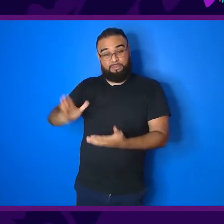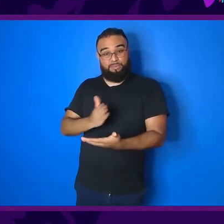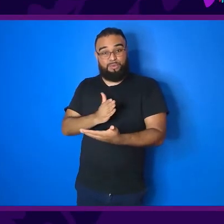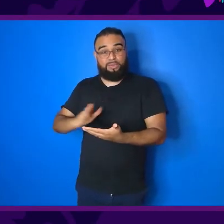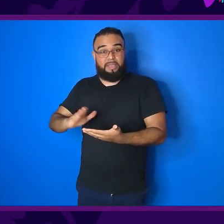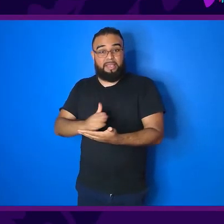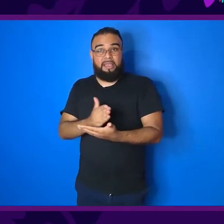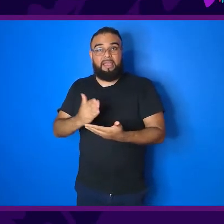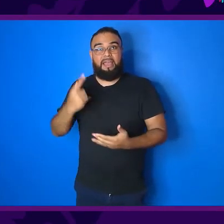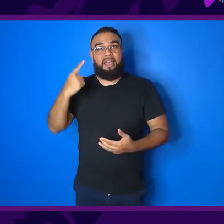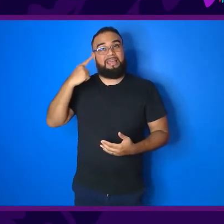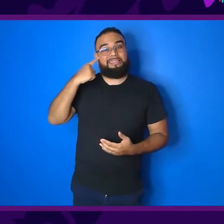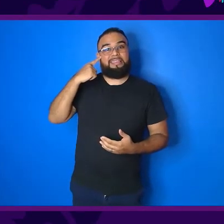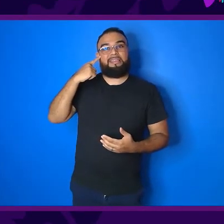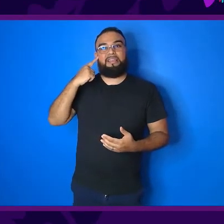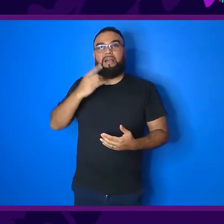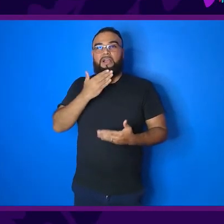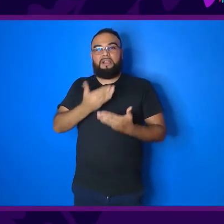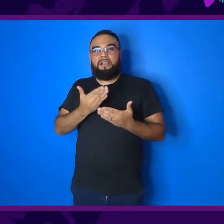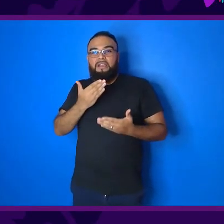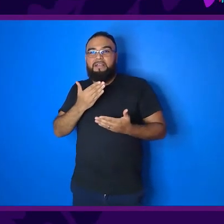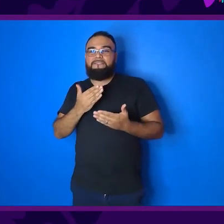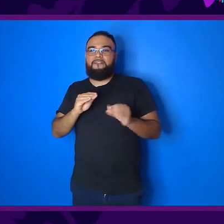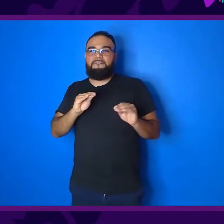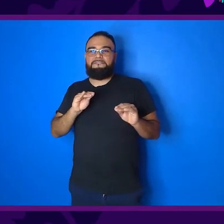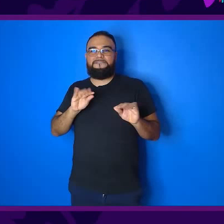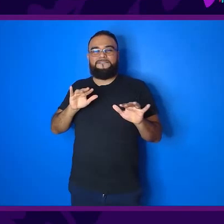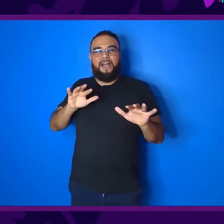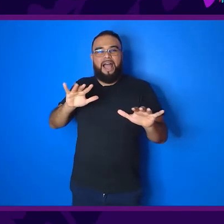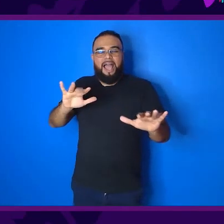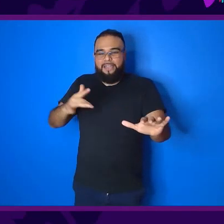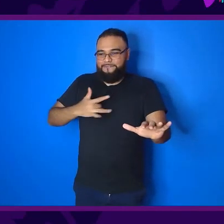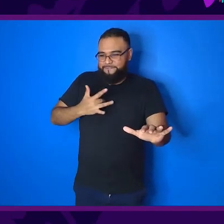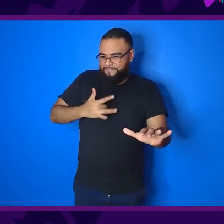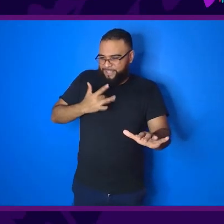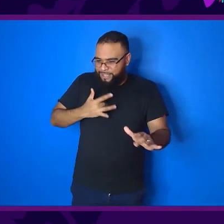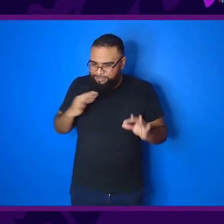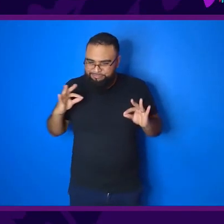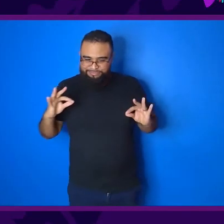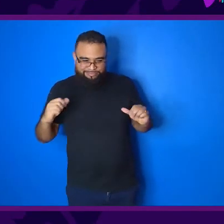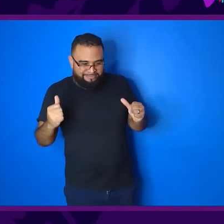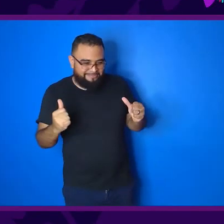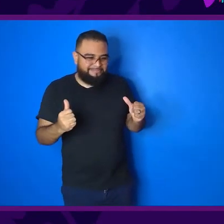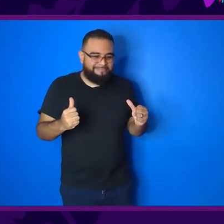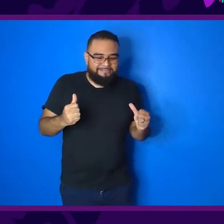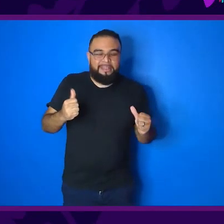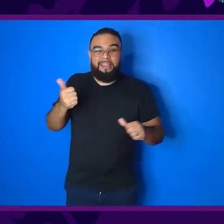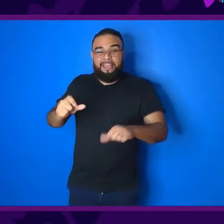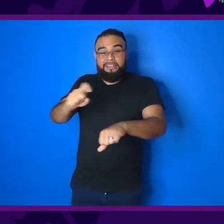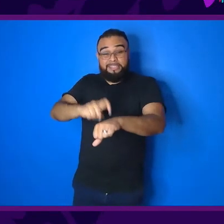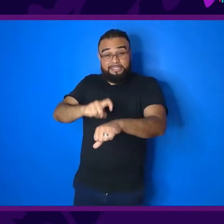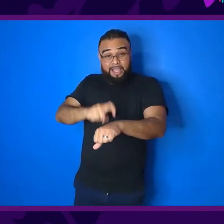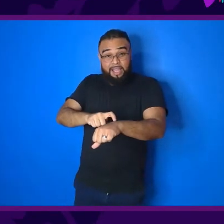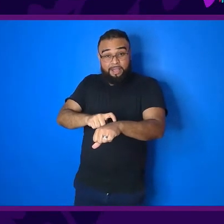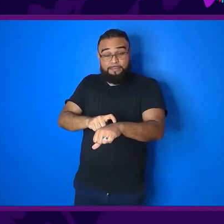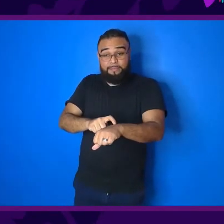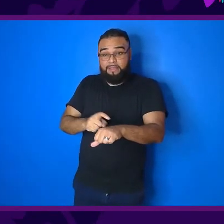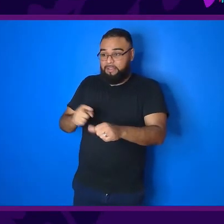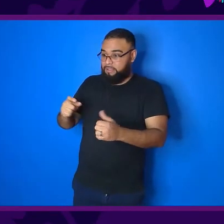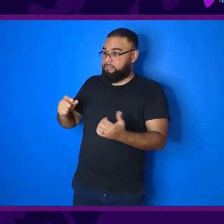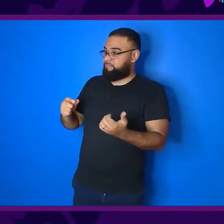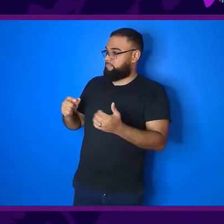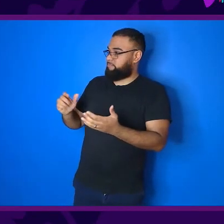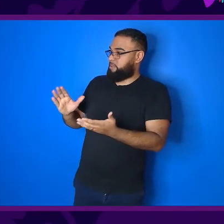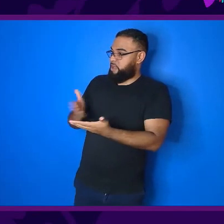good energy, and any time that a musician, an artist can help me feel better through their art, you can't help